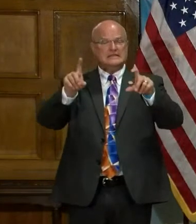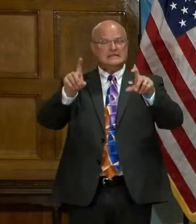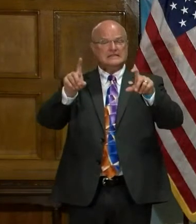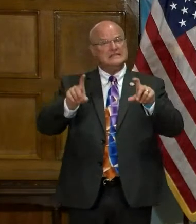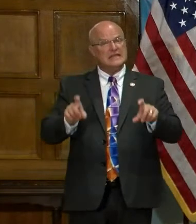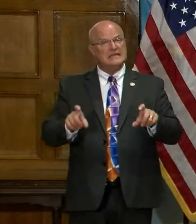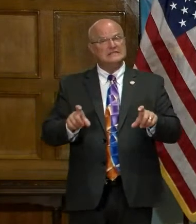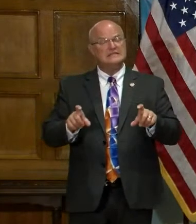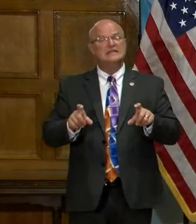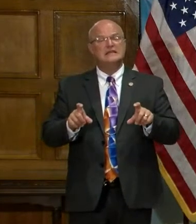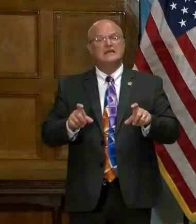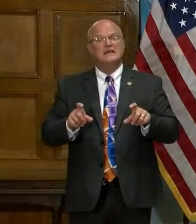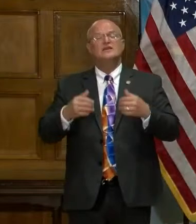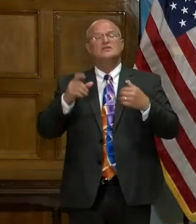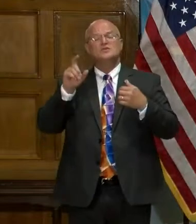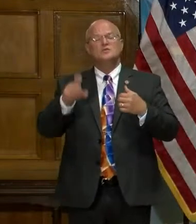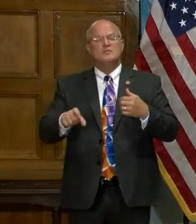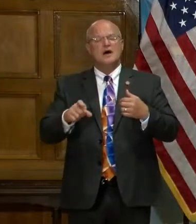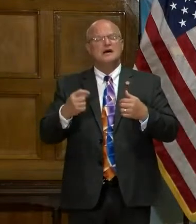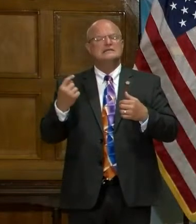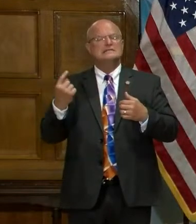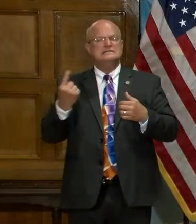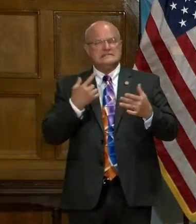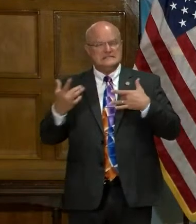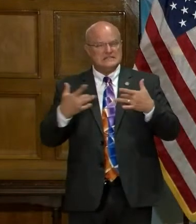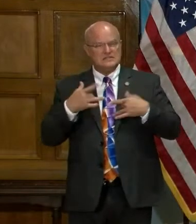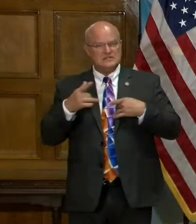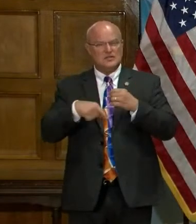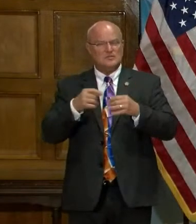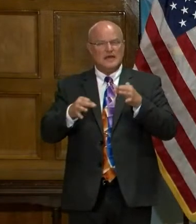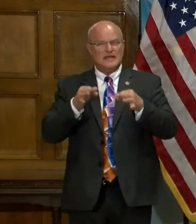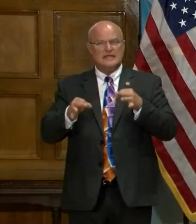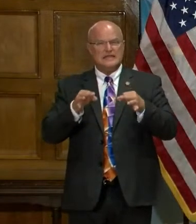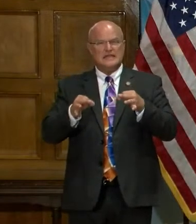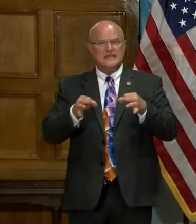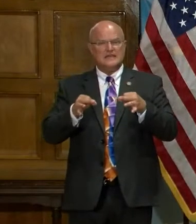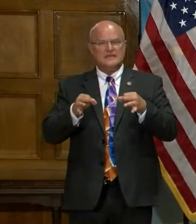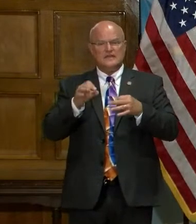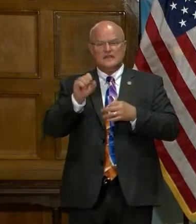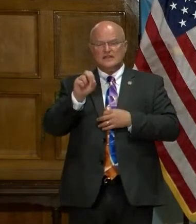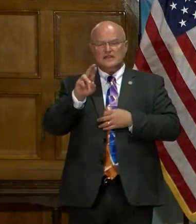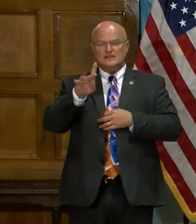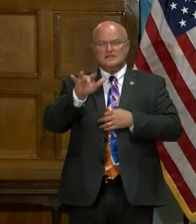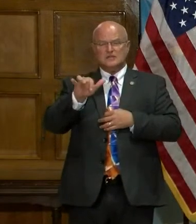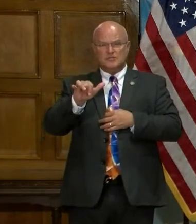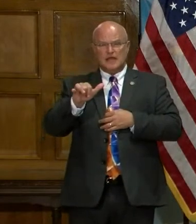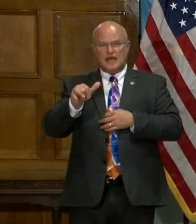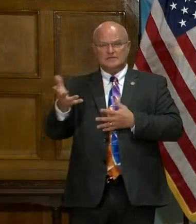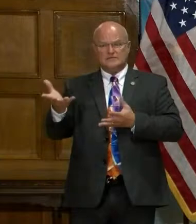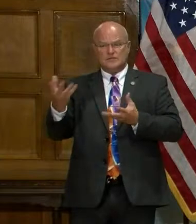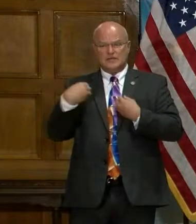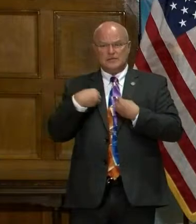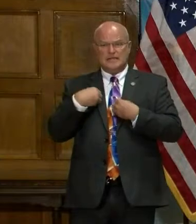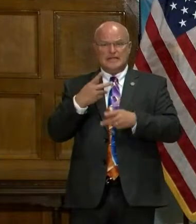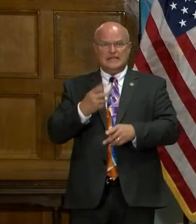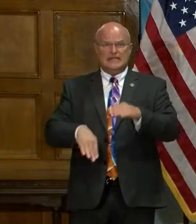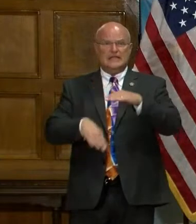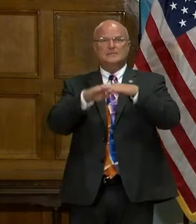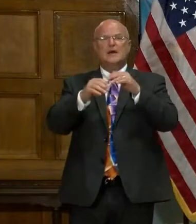testing, you have to be somewhat concerned about whether the supply will keep up with that demand.